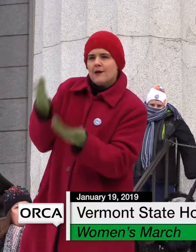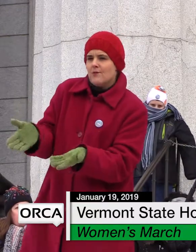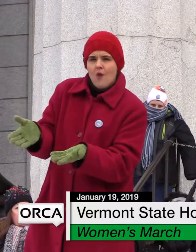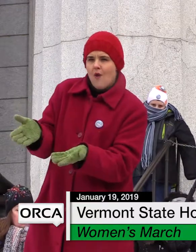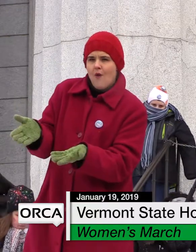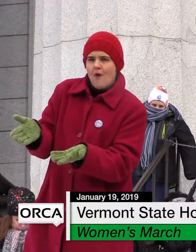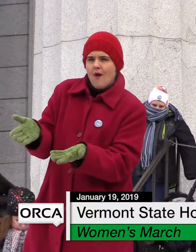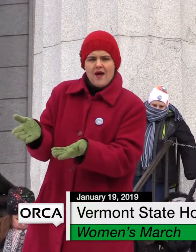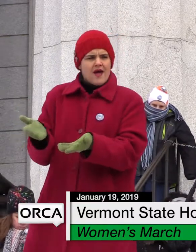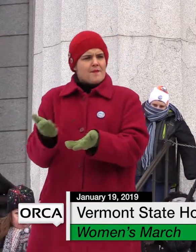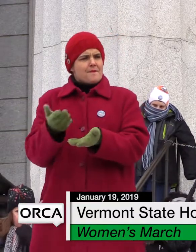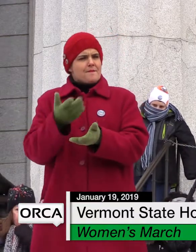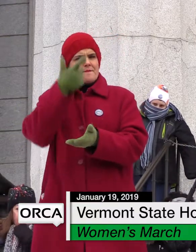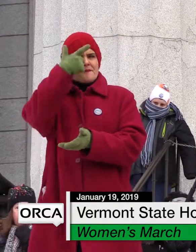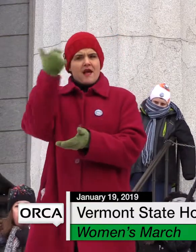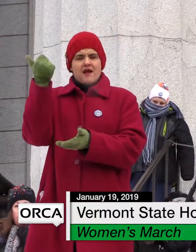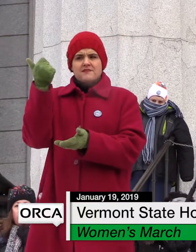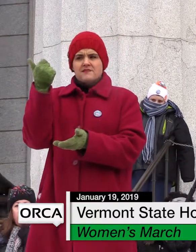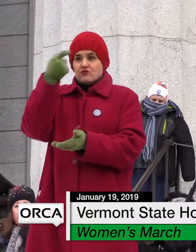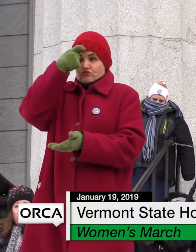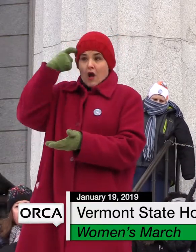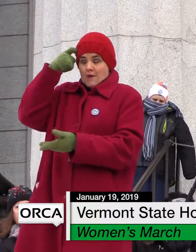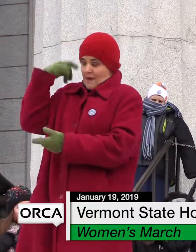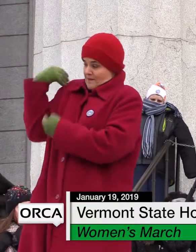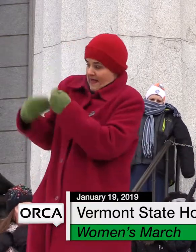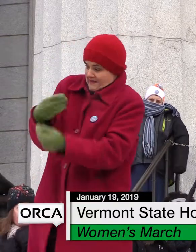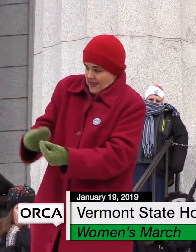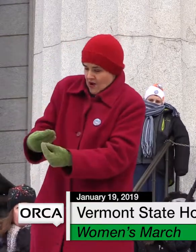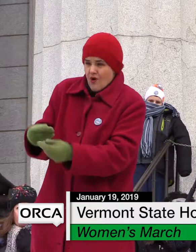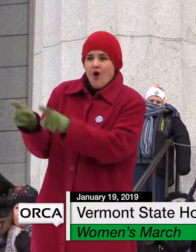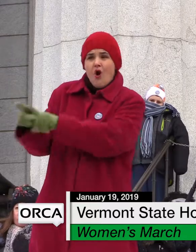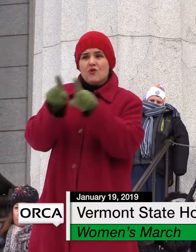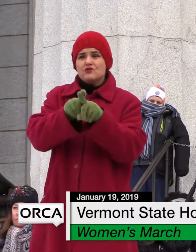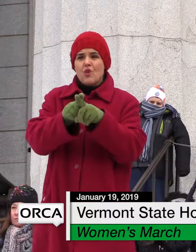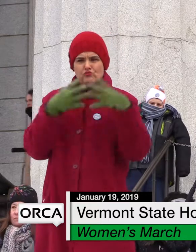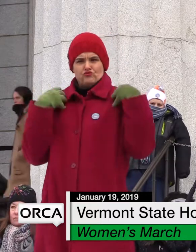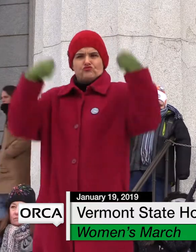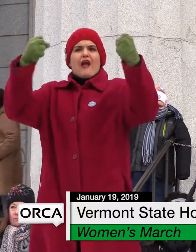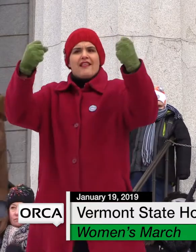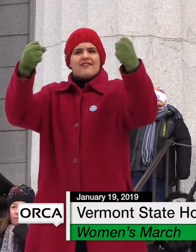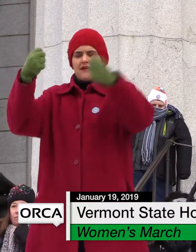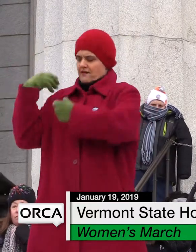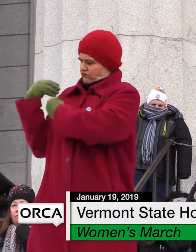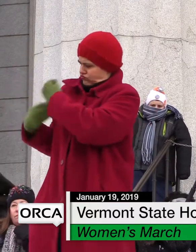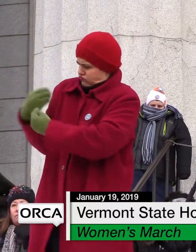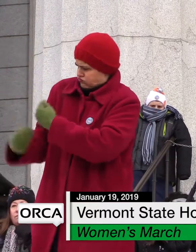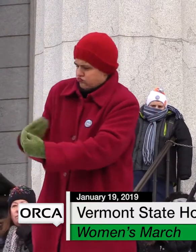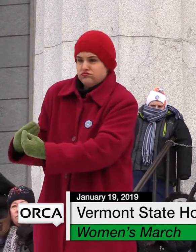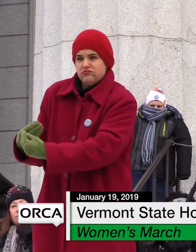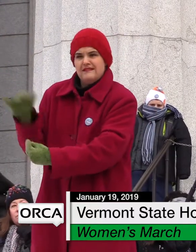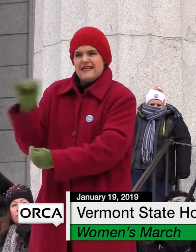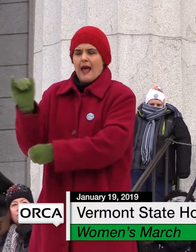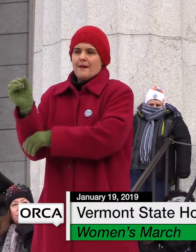much strength woven into me, that's a lot more powerful than sorrow, I think. So,